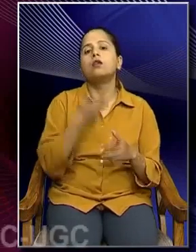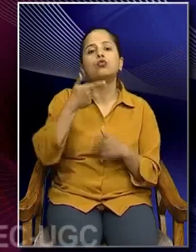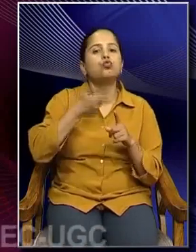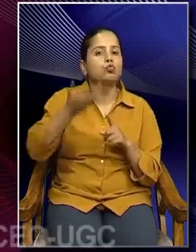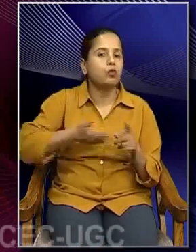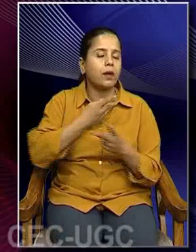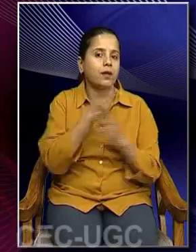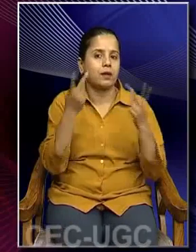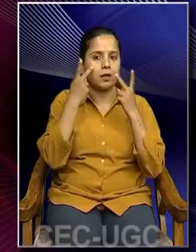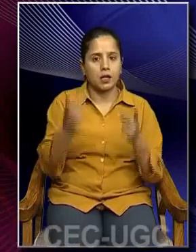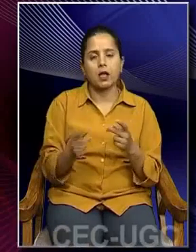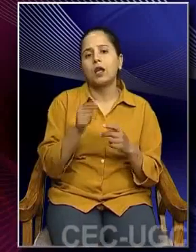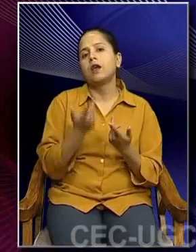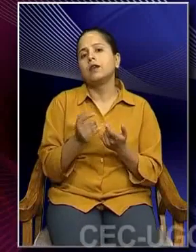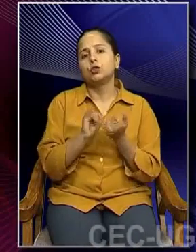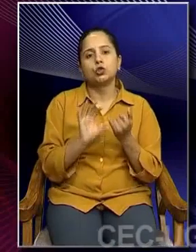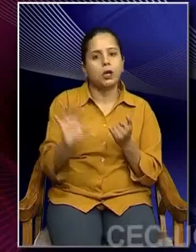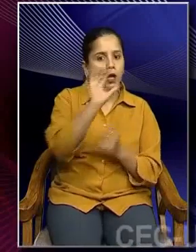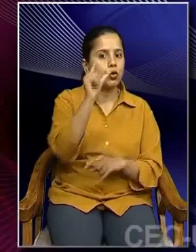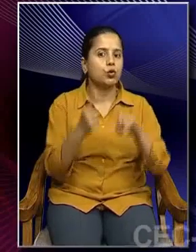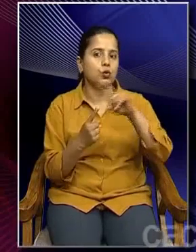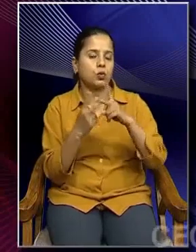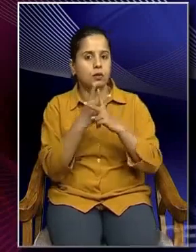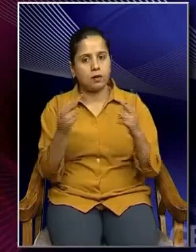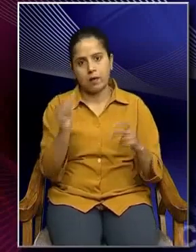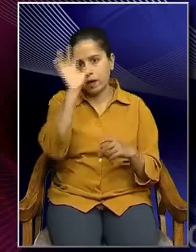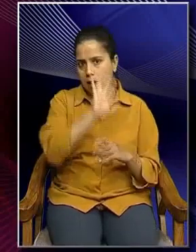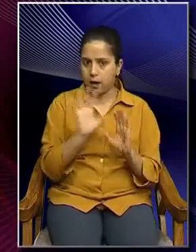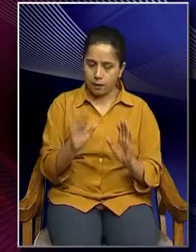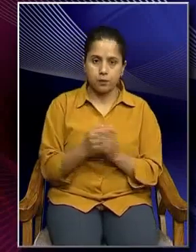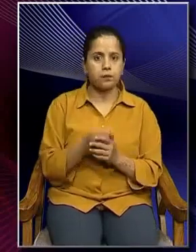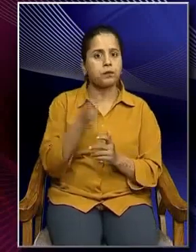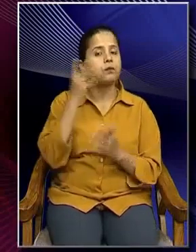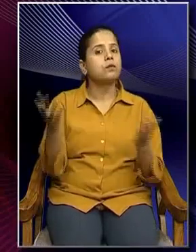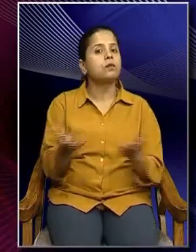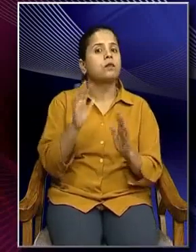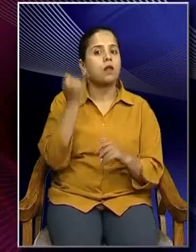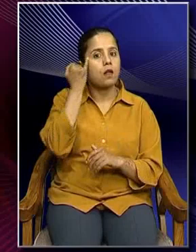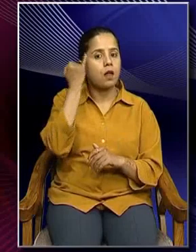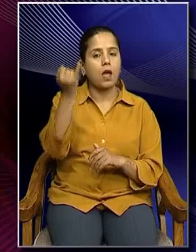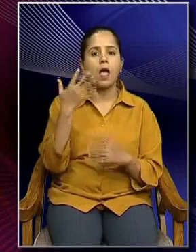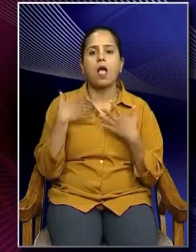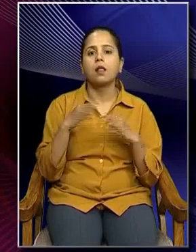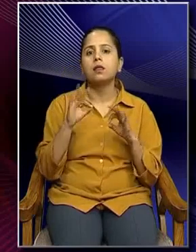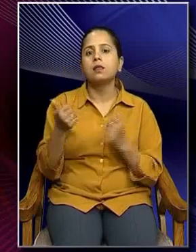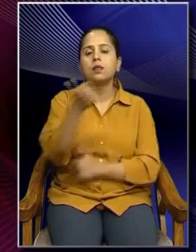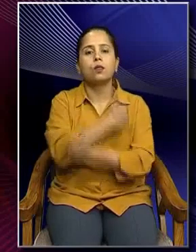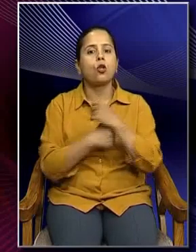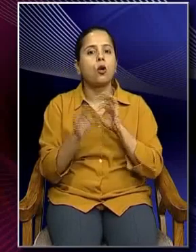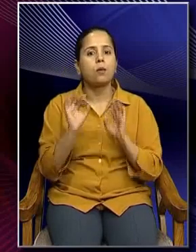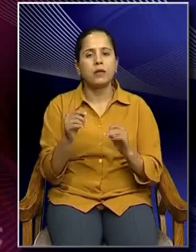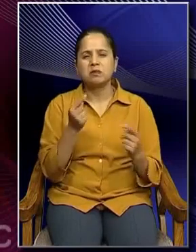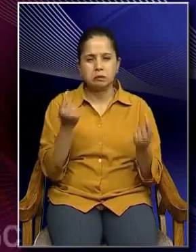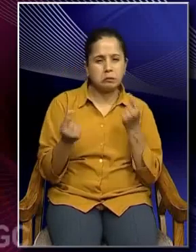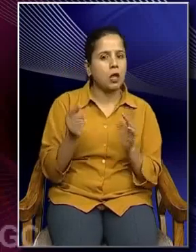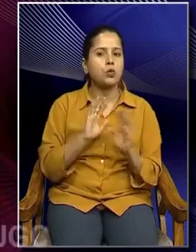across the states and union territories in the country. So, it promotes the idea of healthy competition and